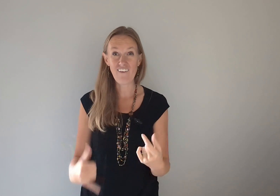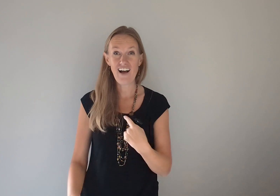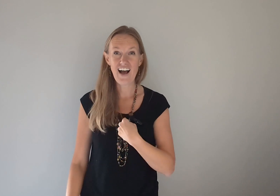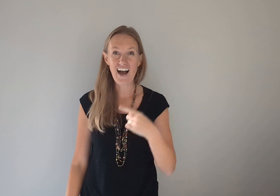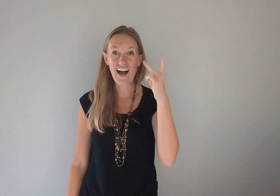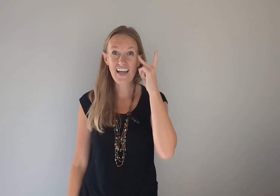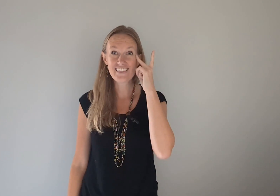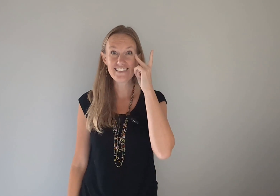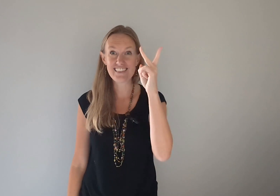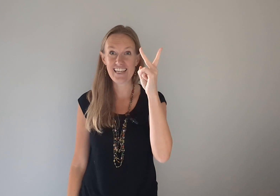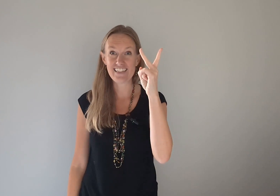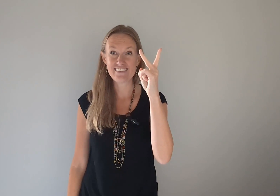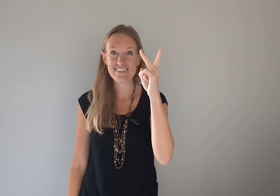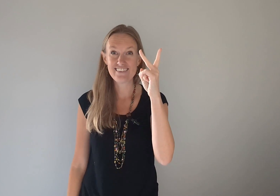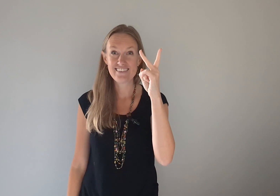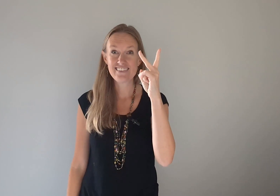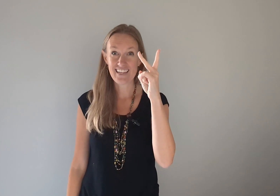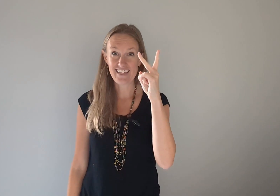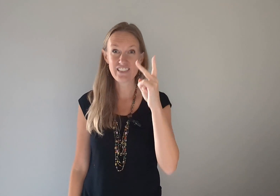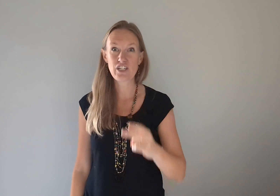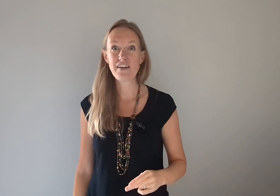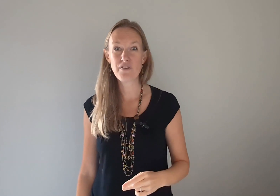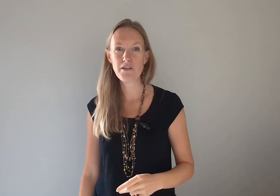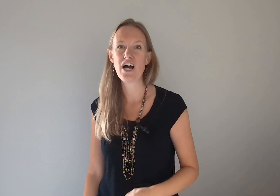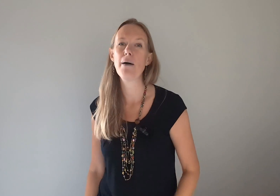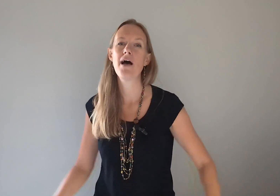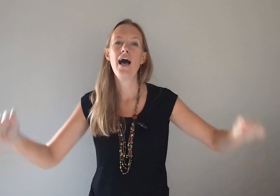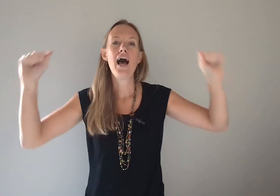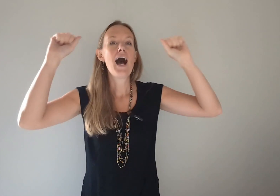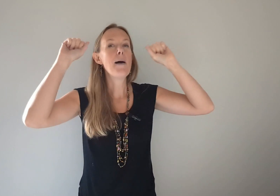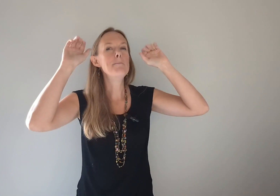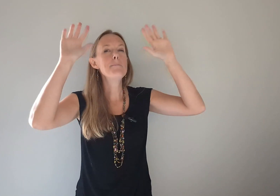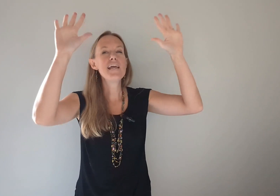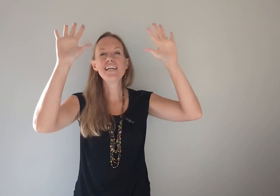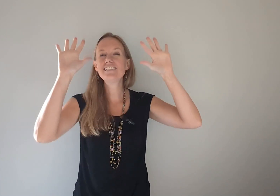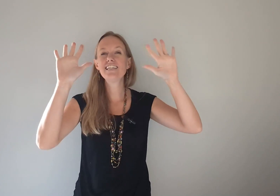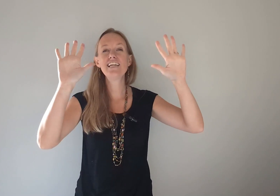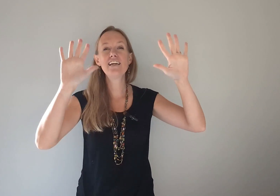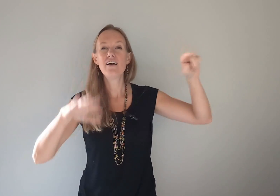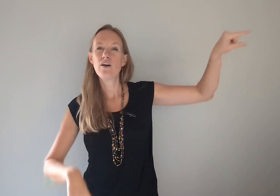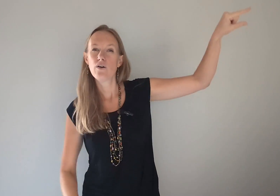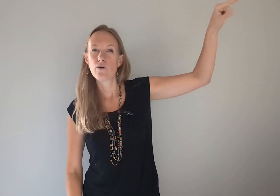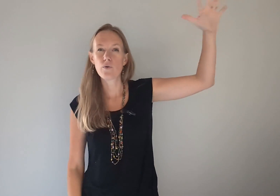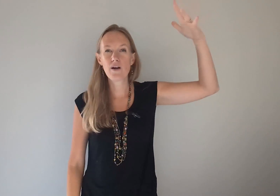now I see. And let's try it from the top. Amazing